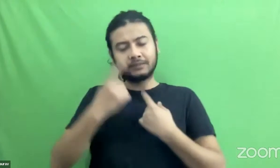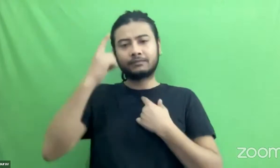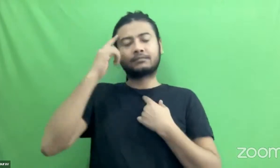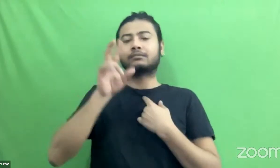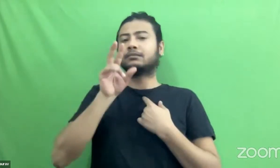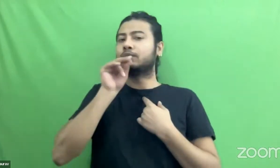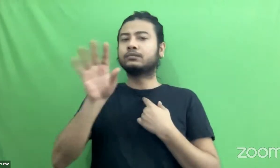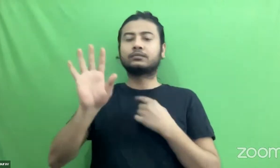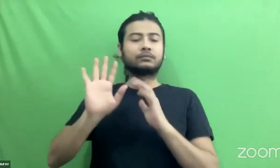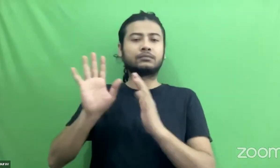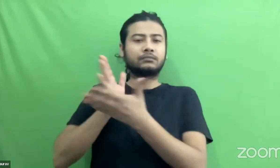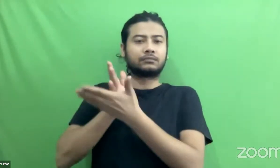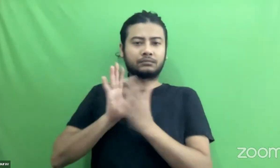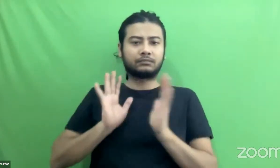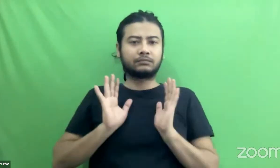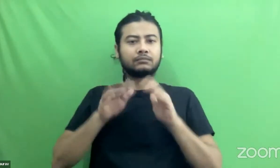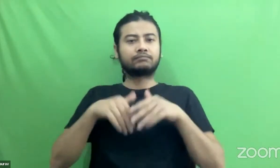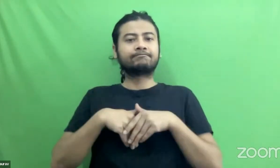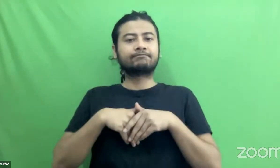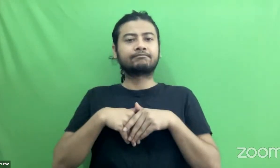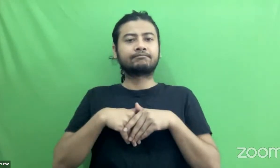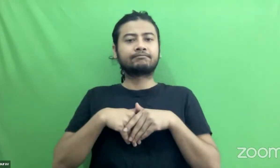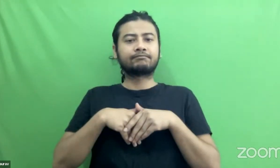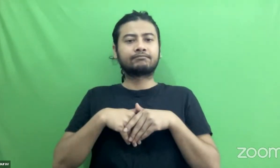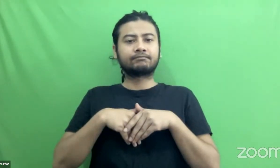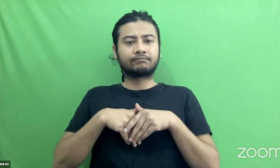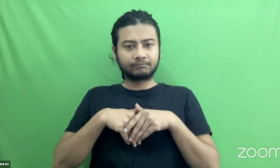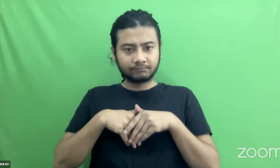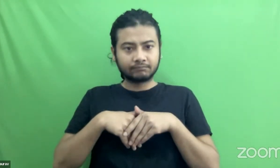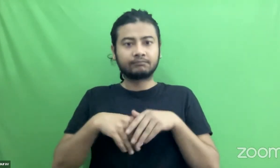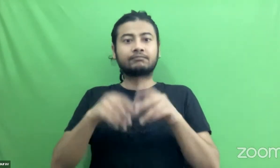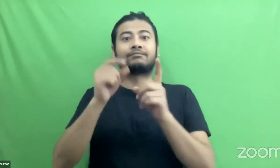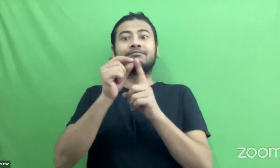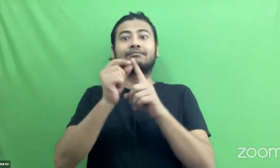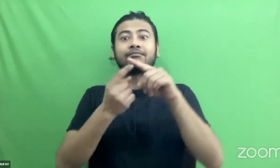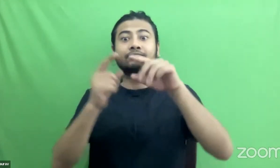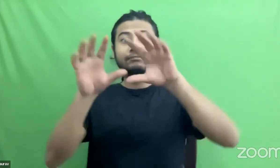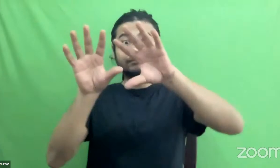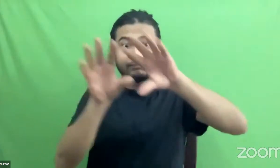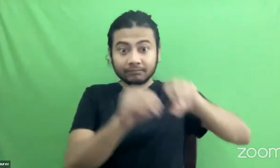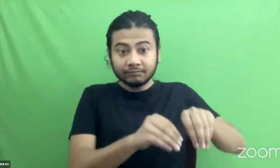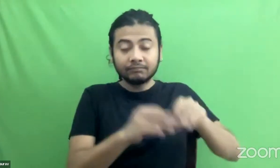Only when PPT is stopped sharing, then only Saurav starts speaking.